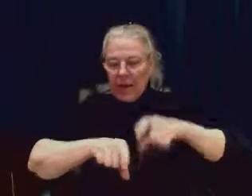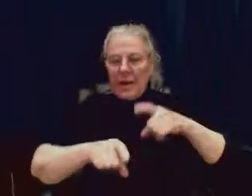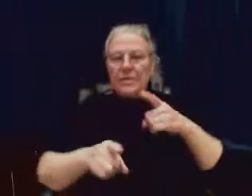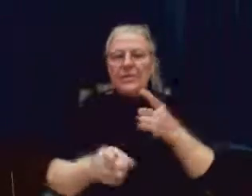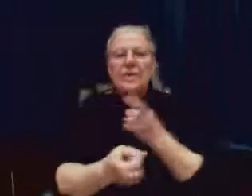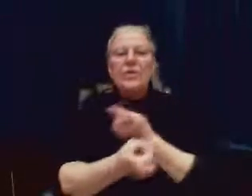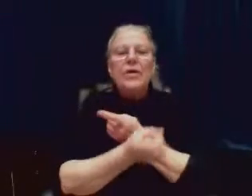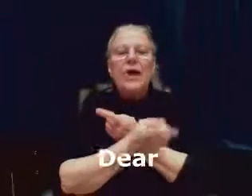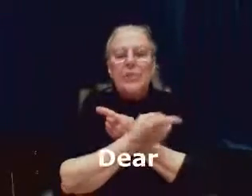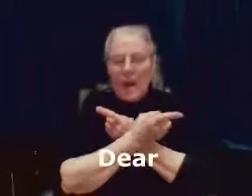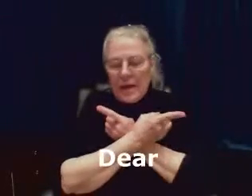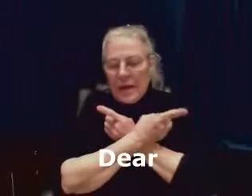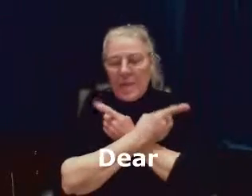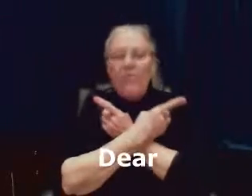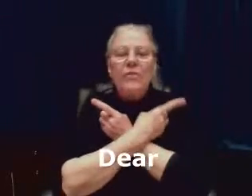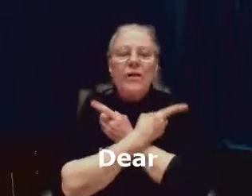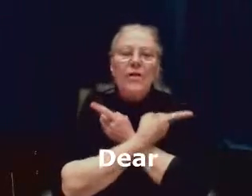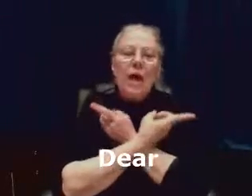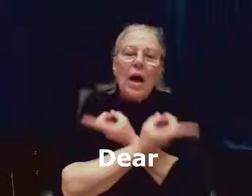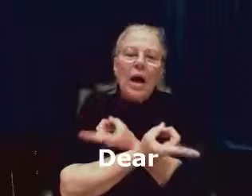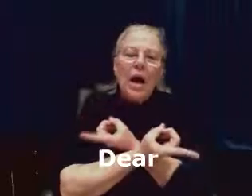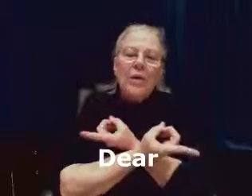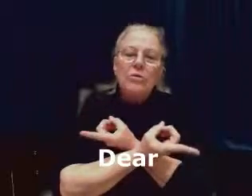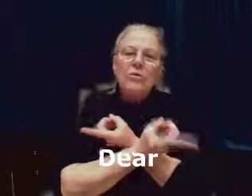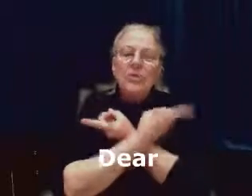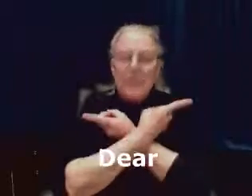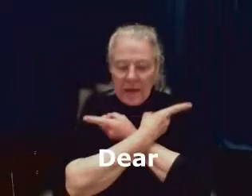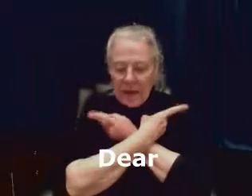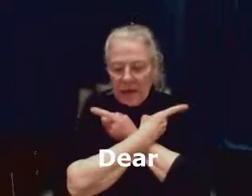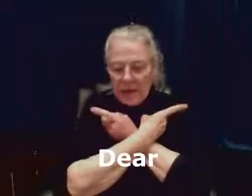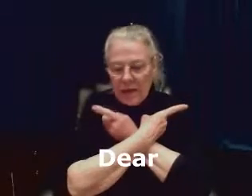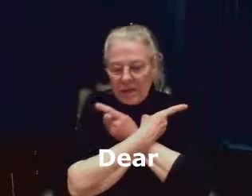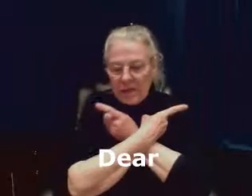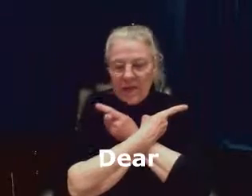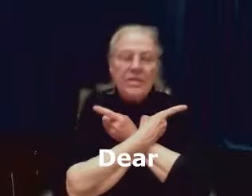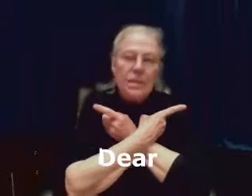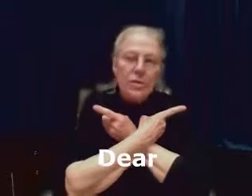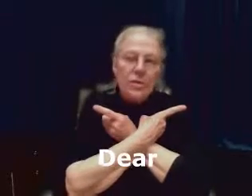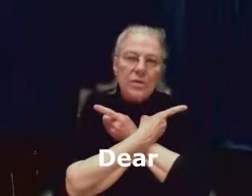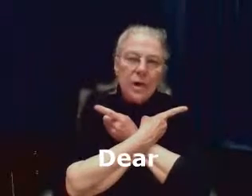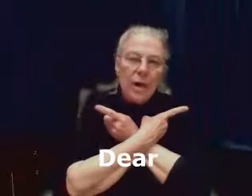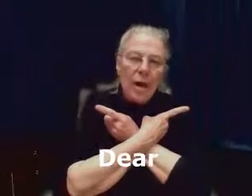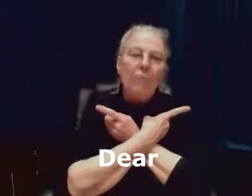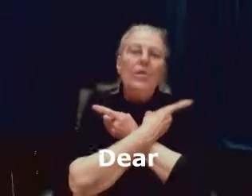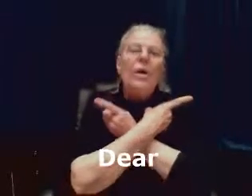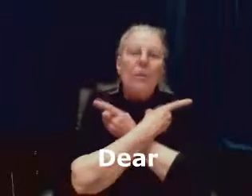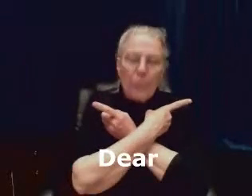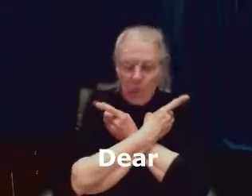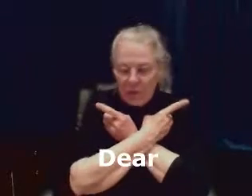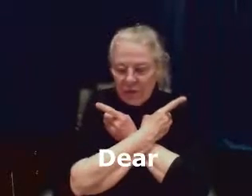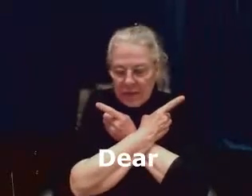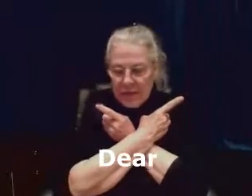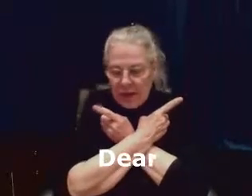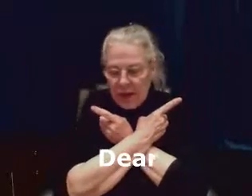He's dear, and again, there, I use the D hand. It's very similar to love, but with the D